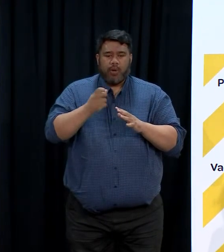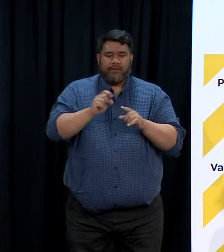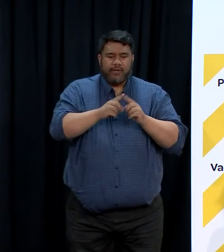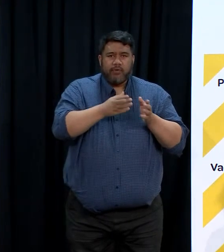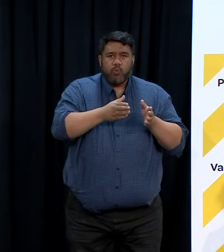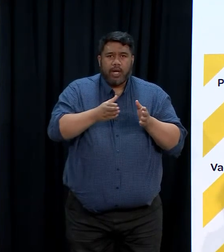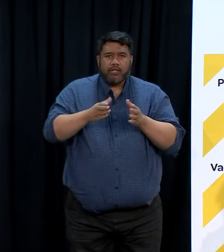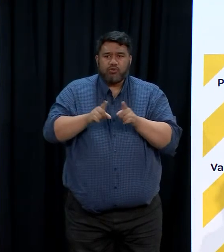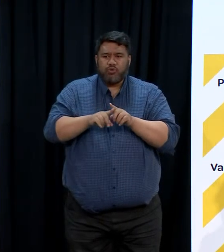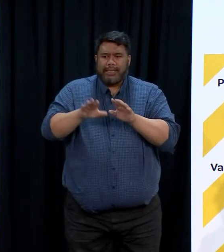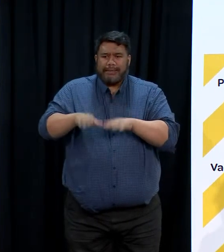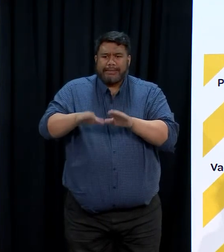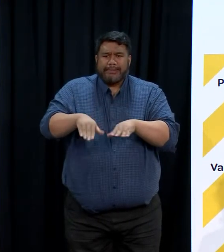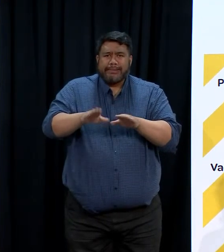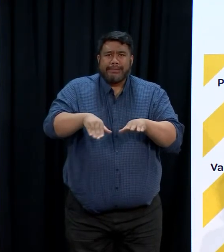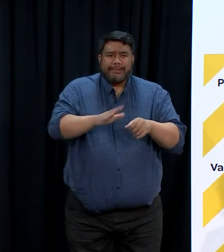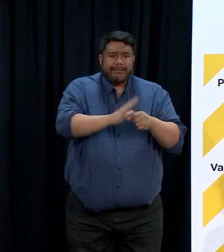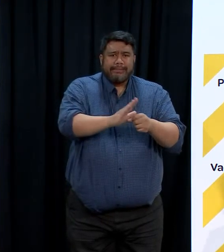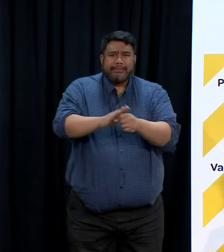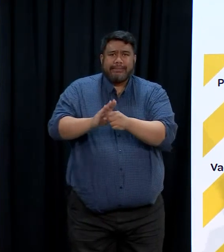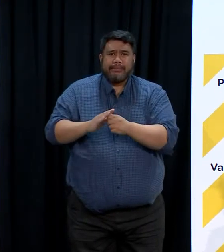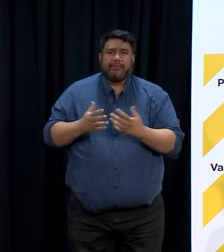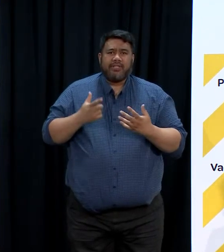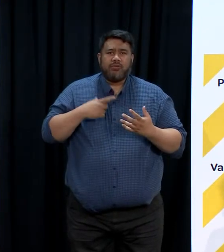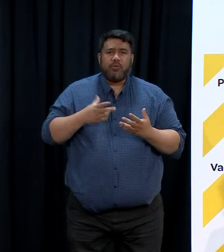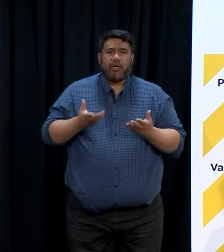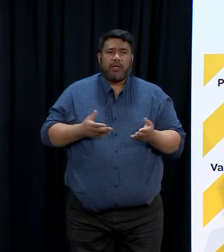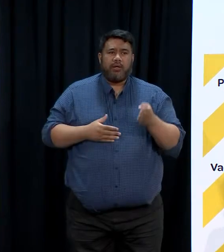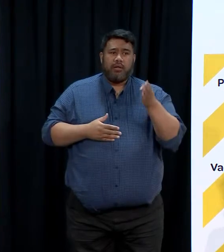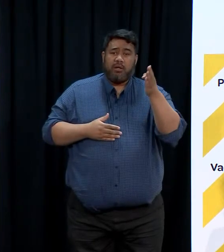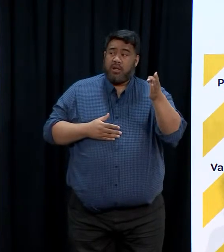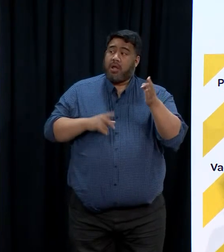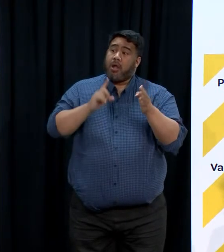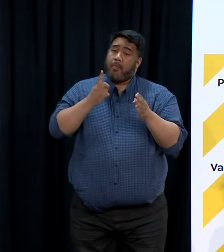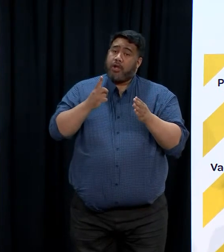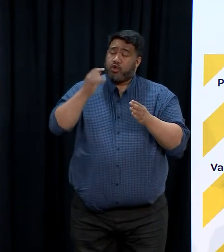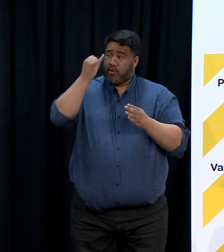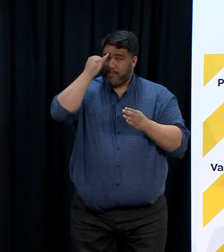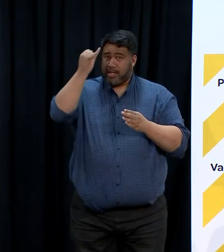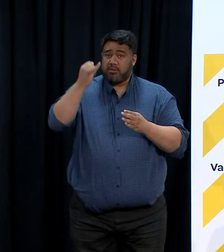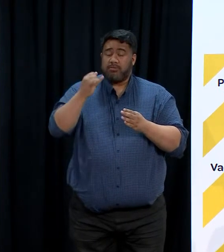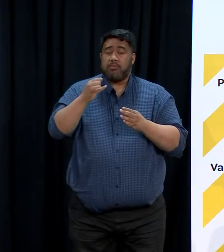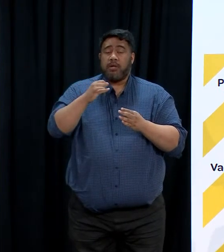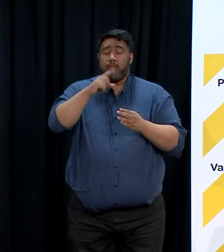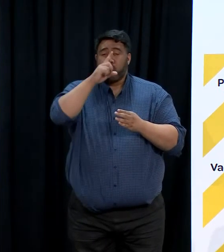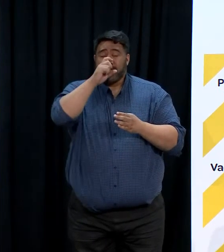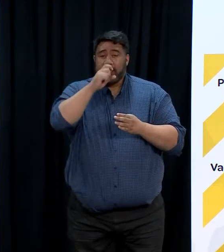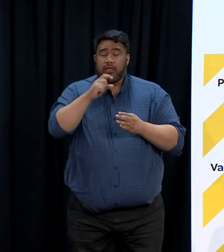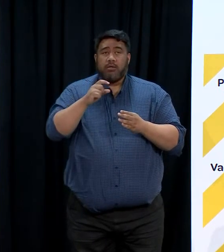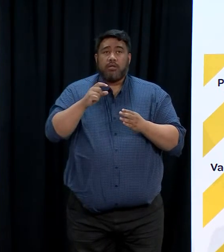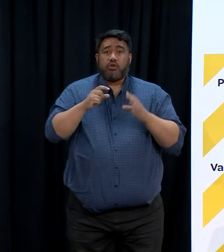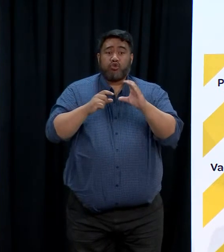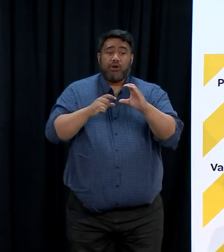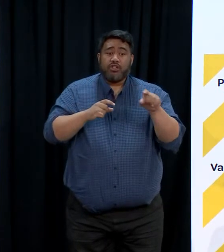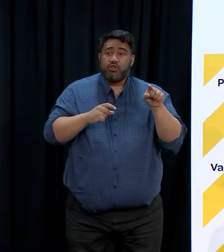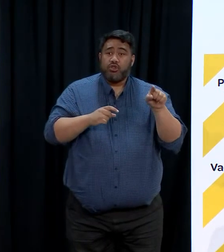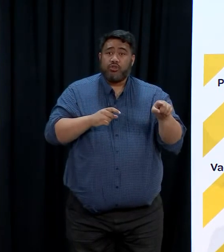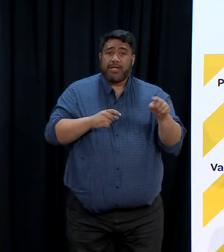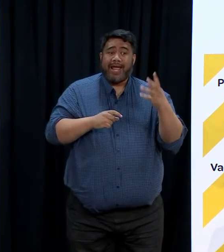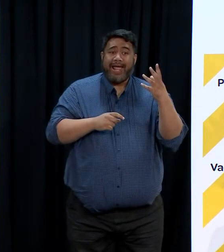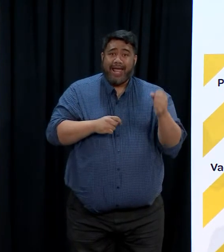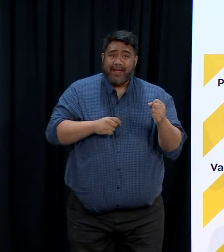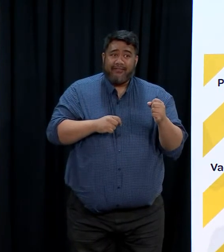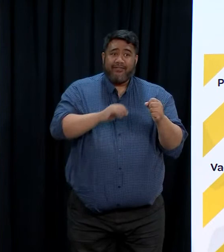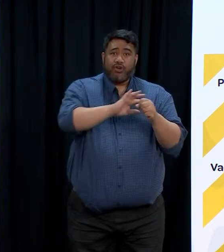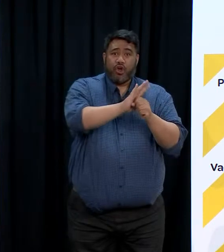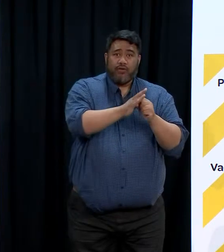slow any spread. There's an argument that if this was the other way around, if there was cases in Christchurch and not in Auckland, you would not lock down